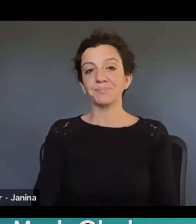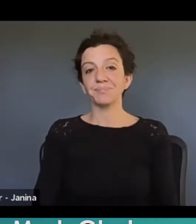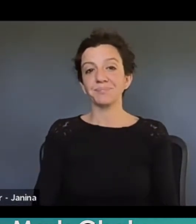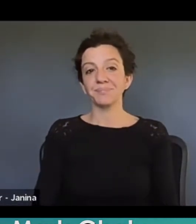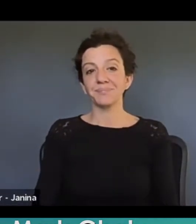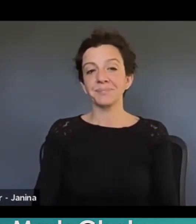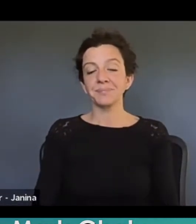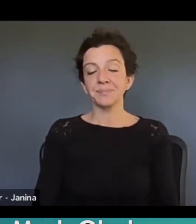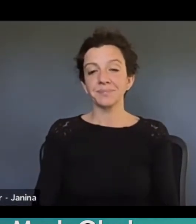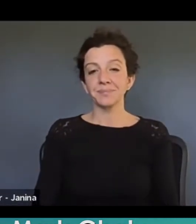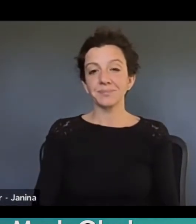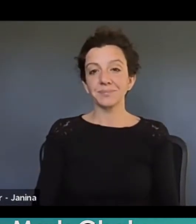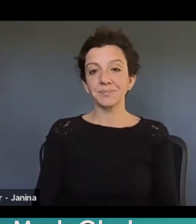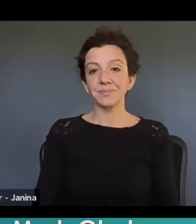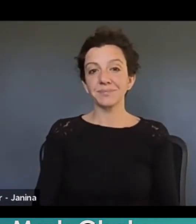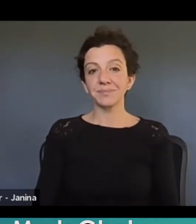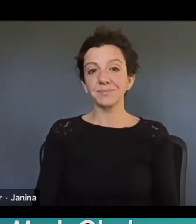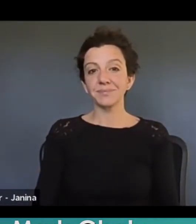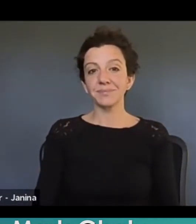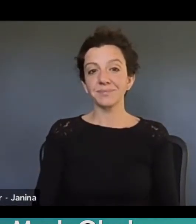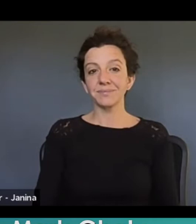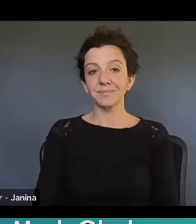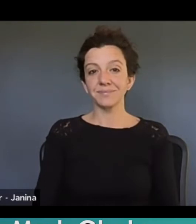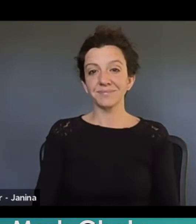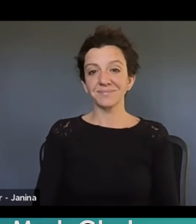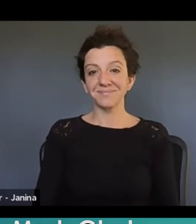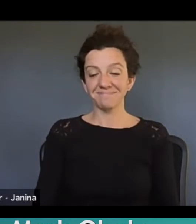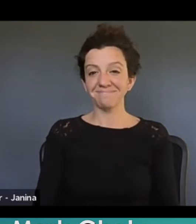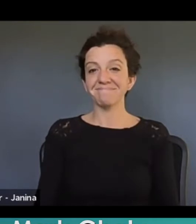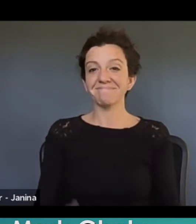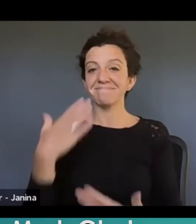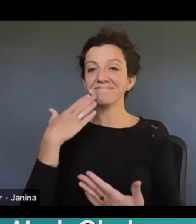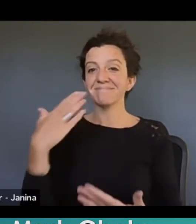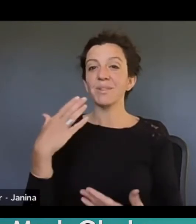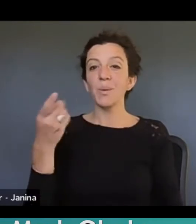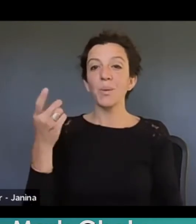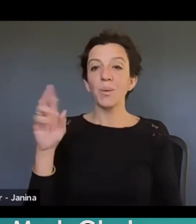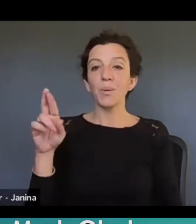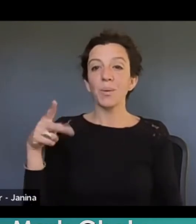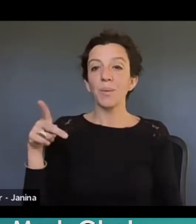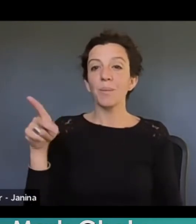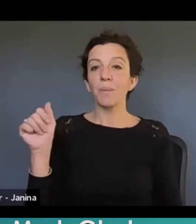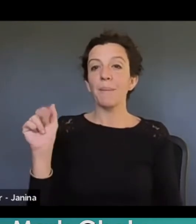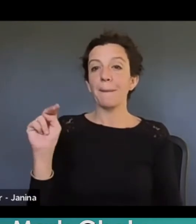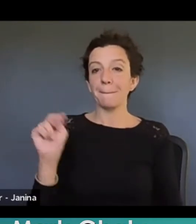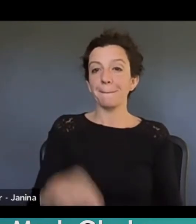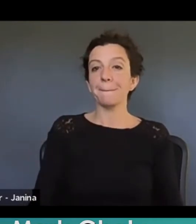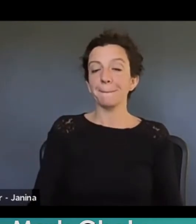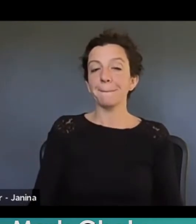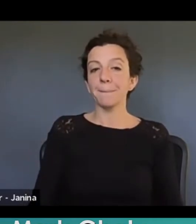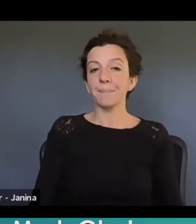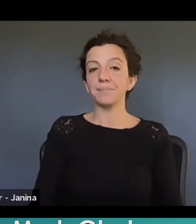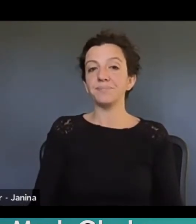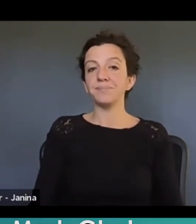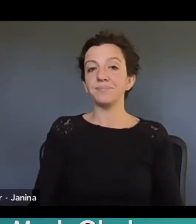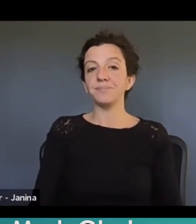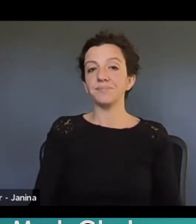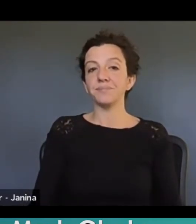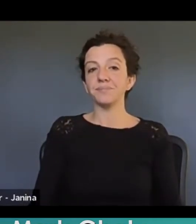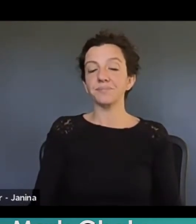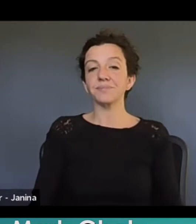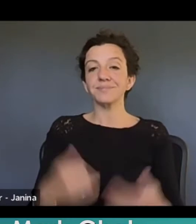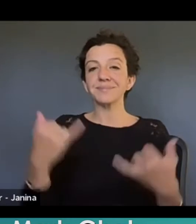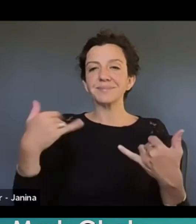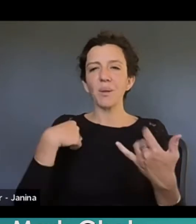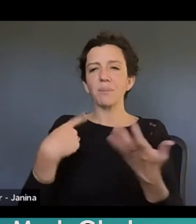Thank you, Dr. Pon. And I want to go and quickly